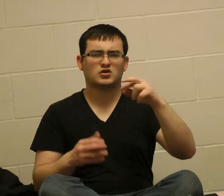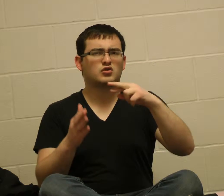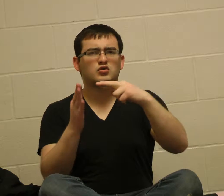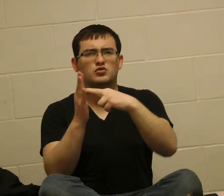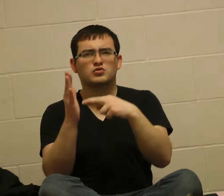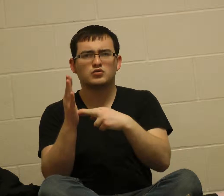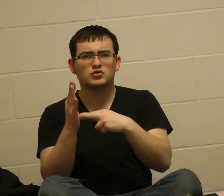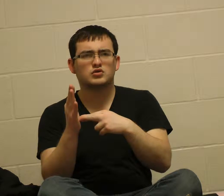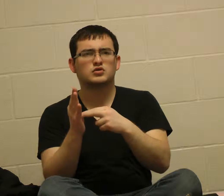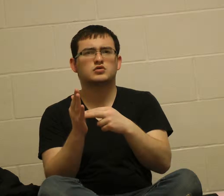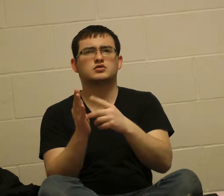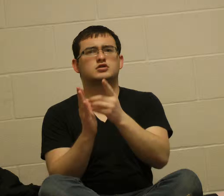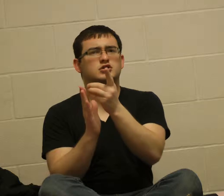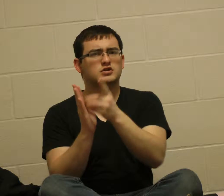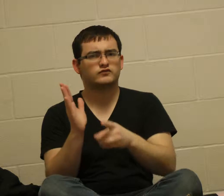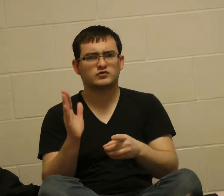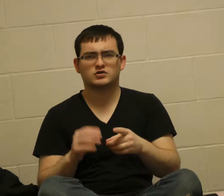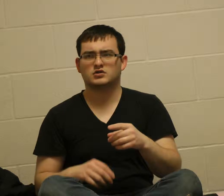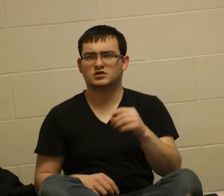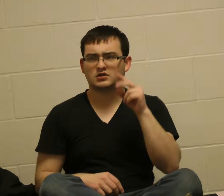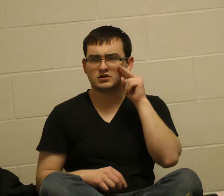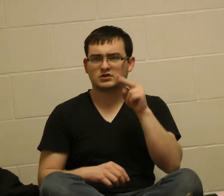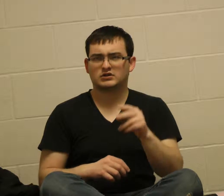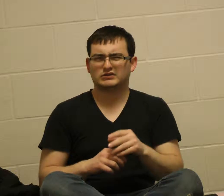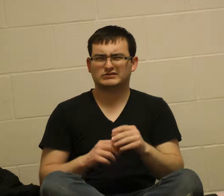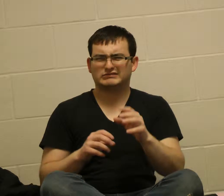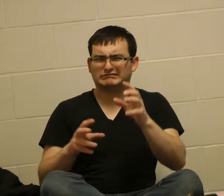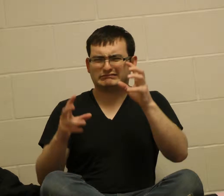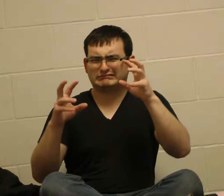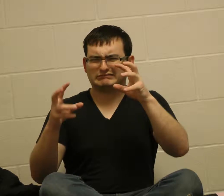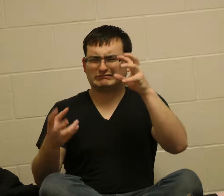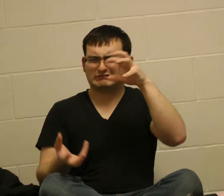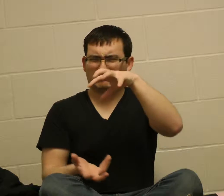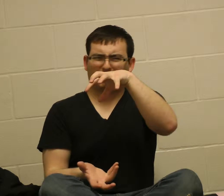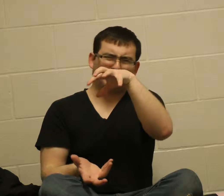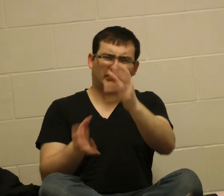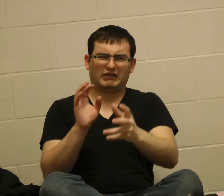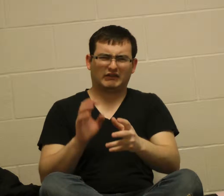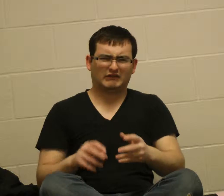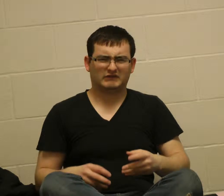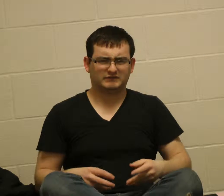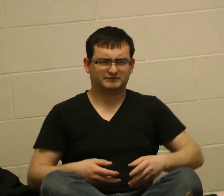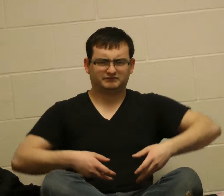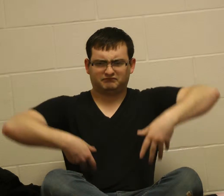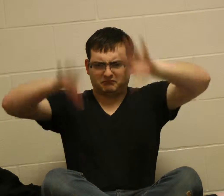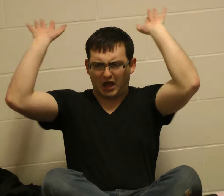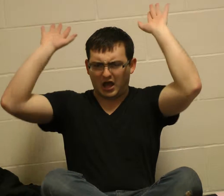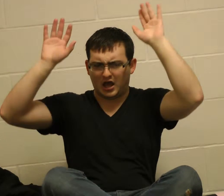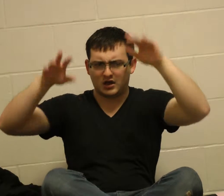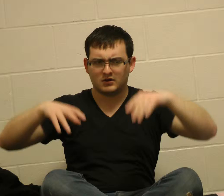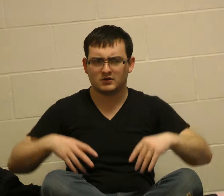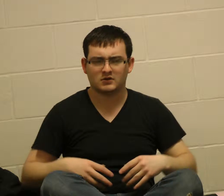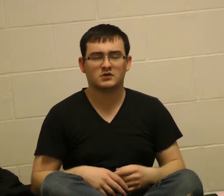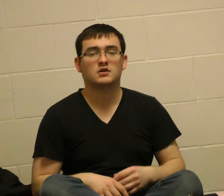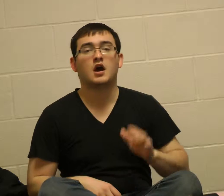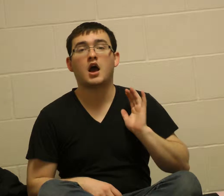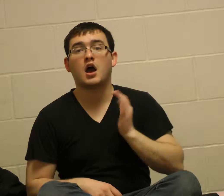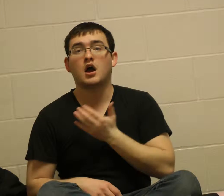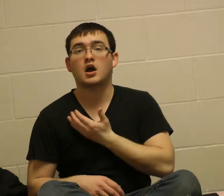want to give up. Now, our goal in learning grammar this year is to take away all those